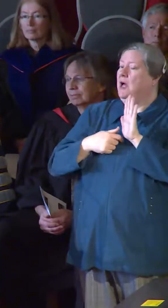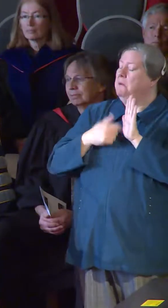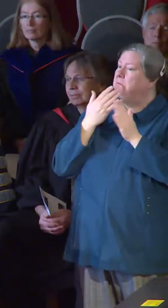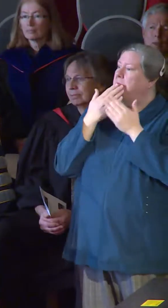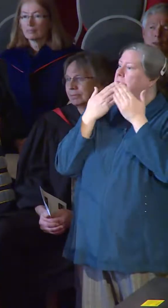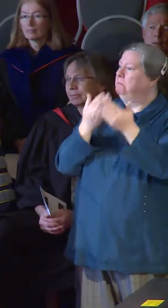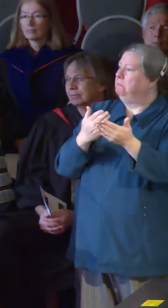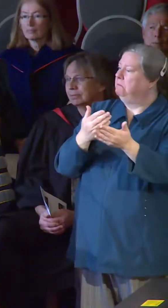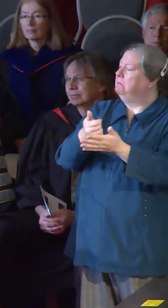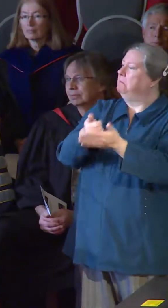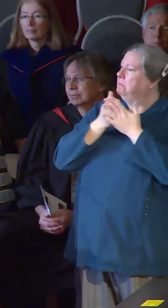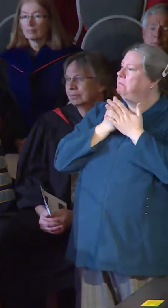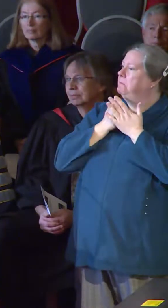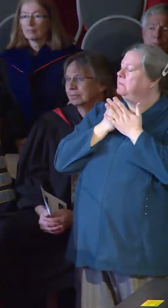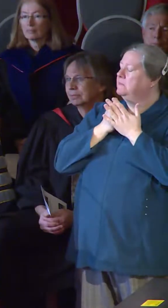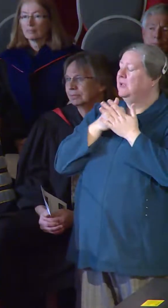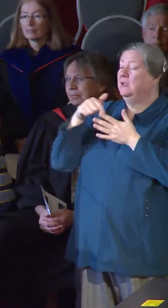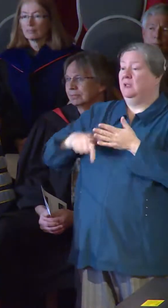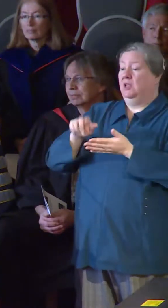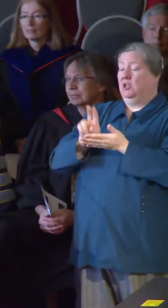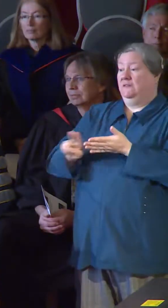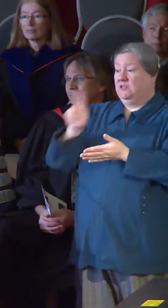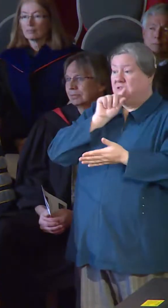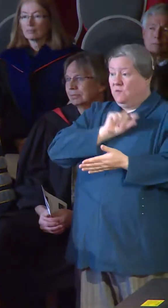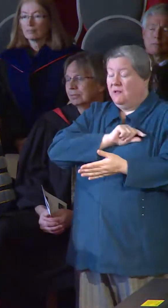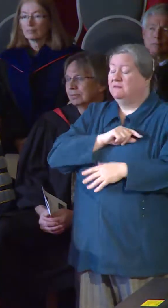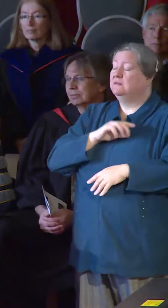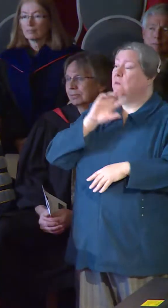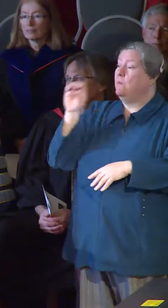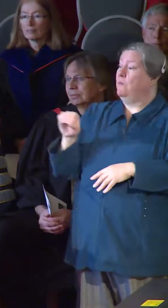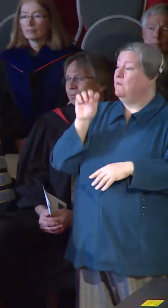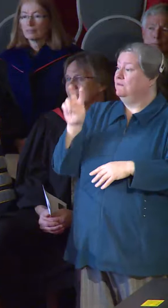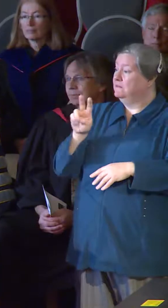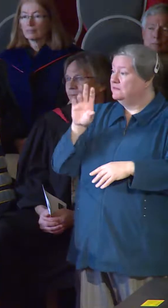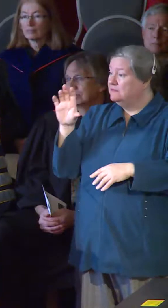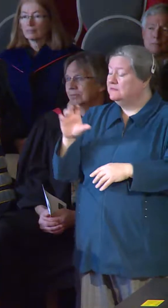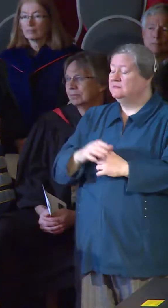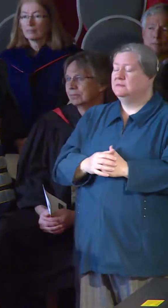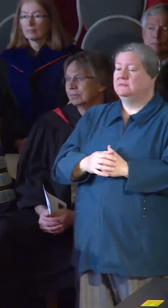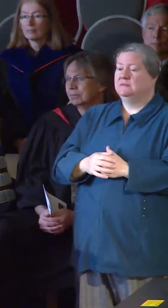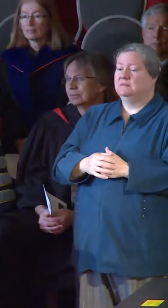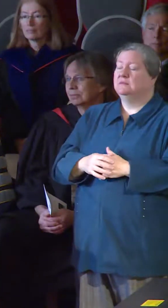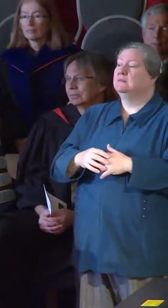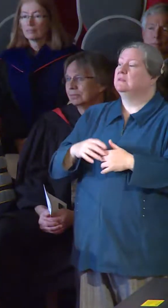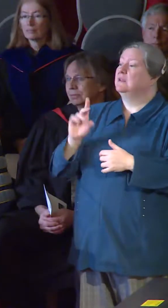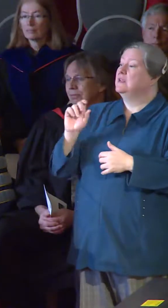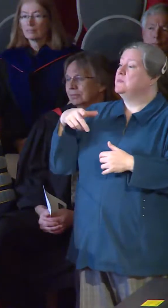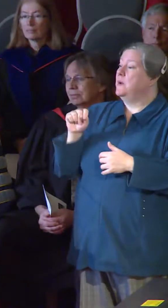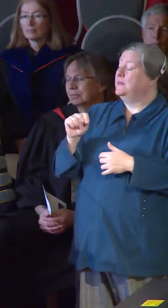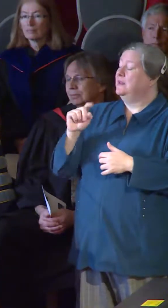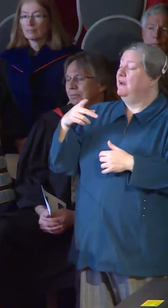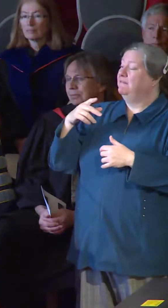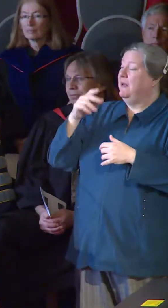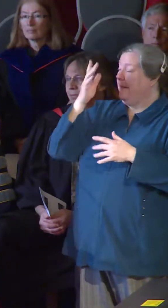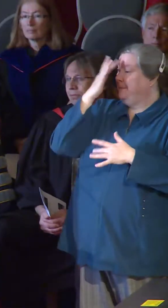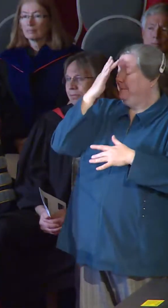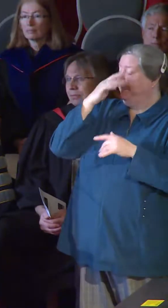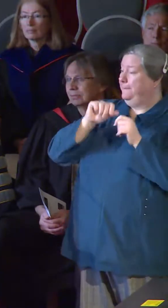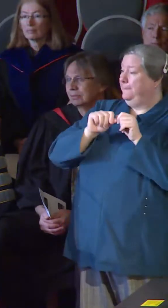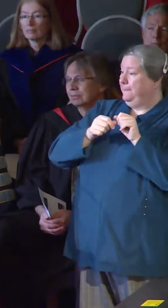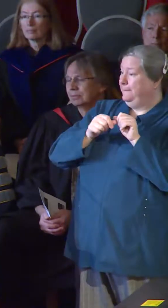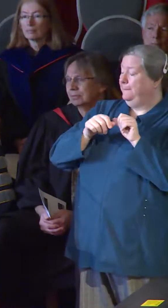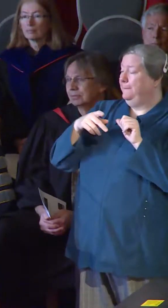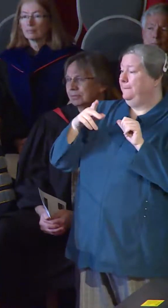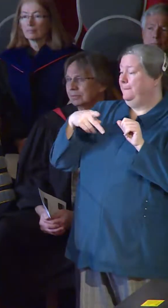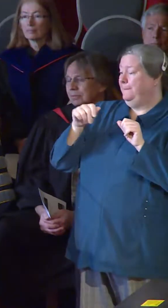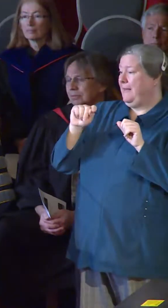the University of Guelph, to the Ontario Veterinary College, to the Department of Pathobiology, to the Ontario Ministry